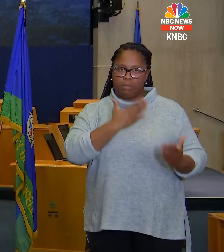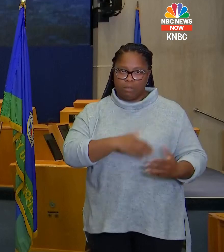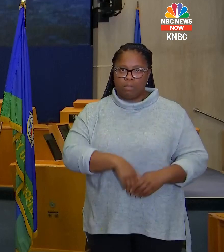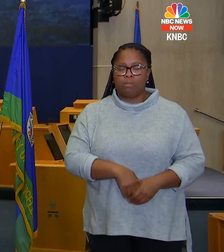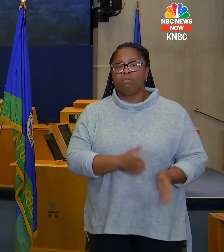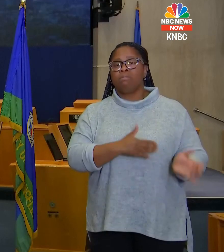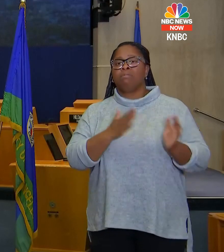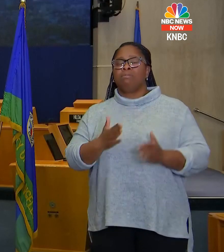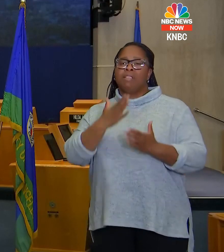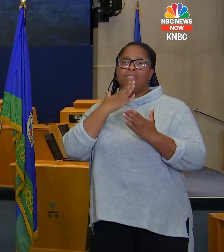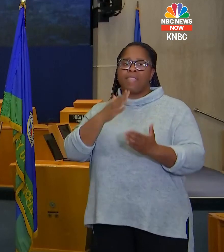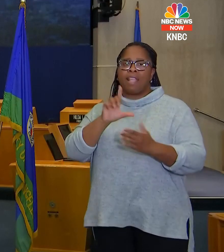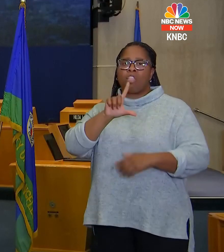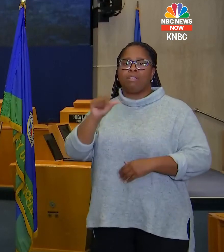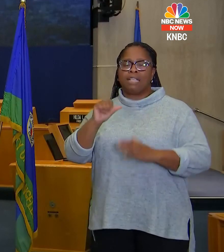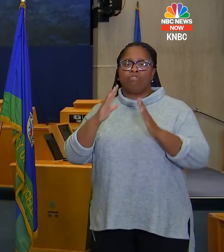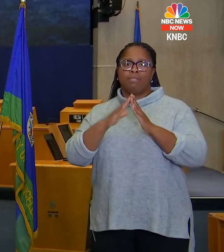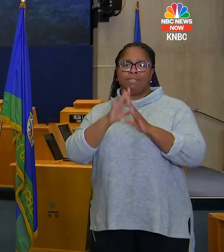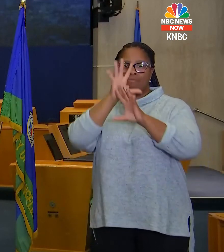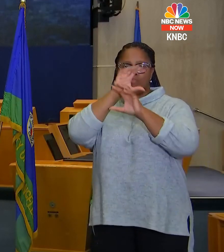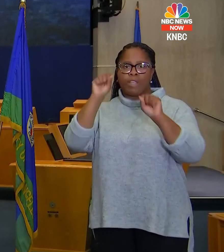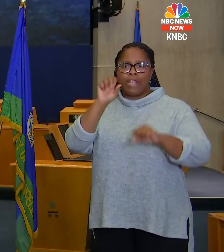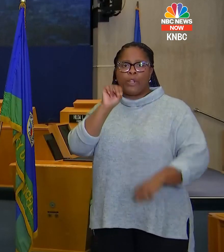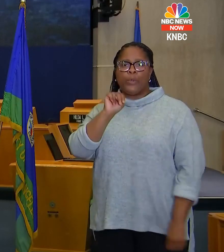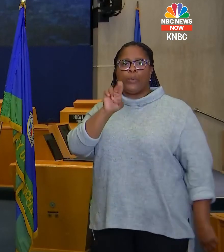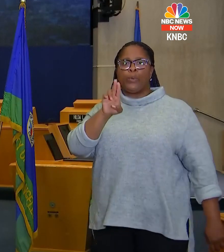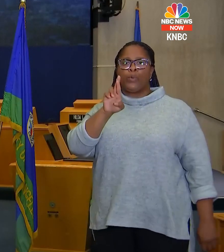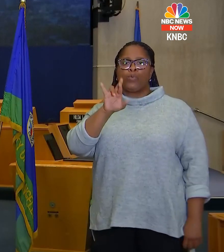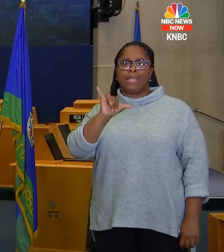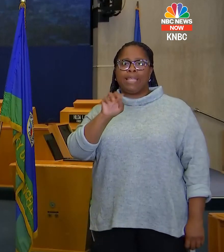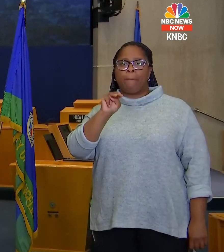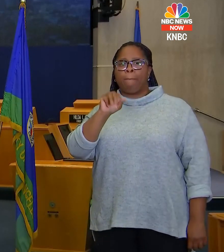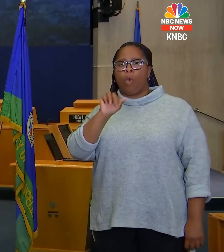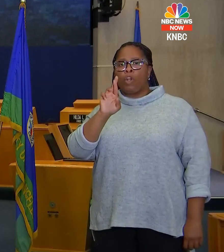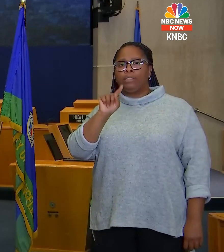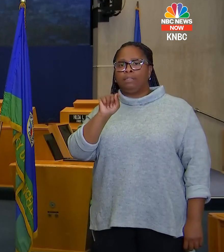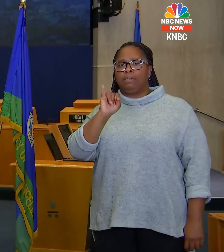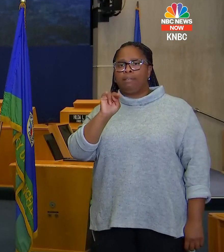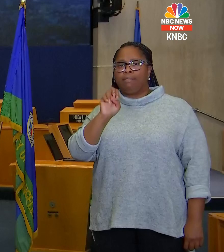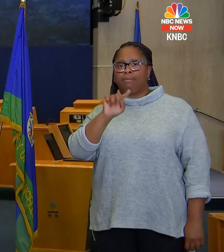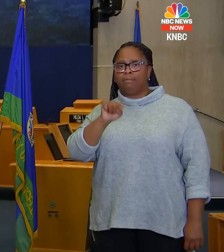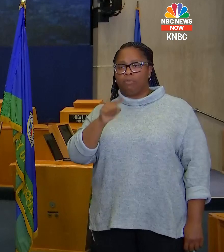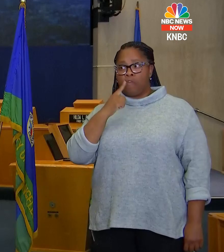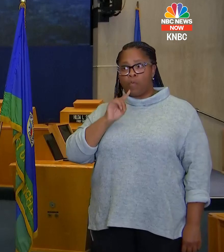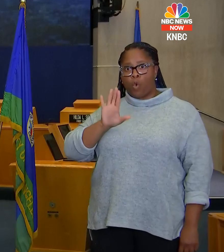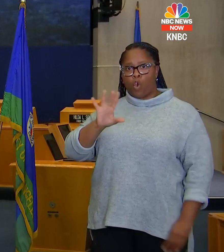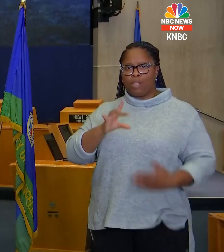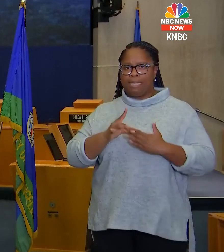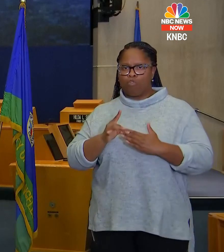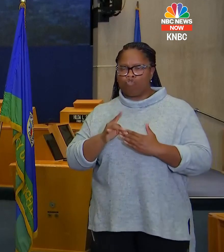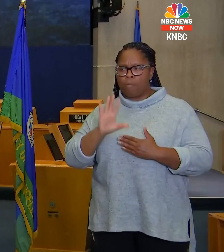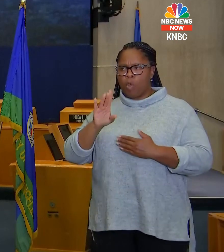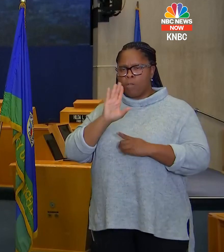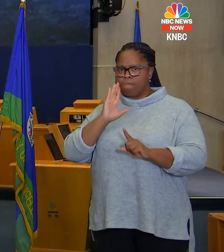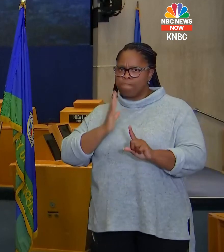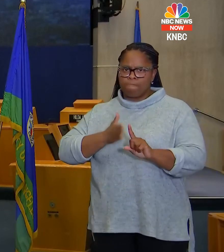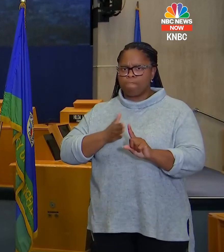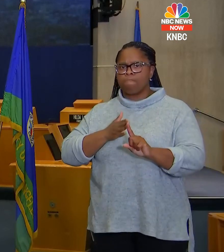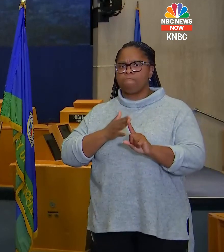thank Los Angeles City President Nuri Martinez for her leadership and for her dedication of